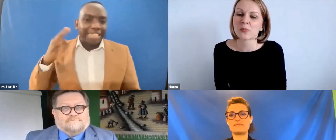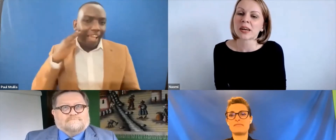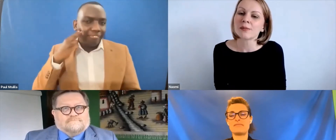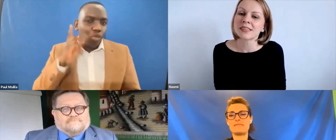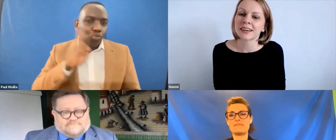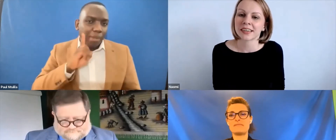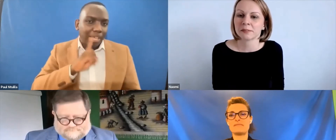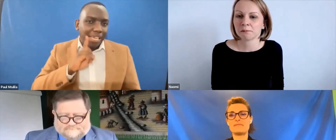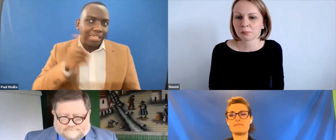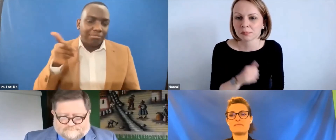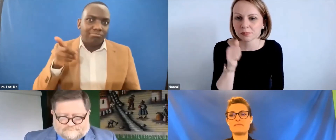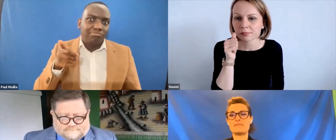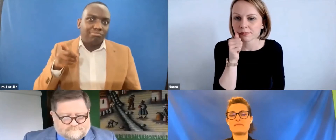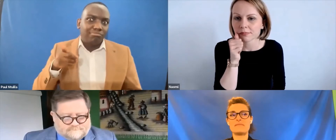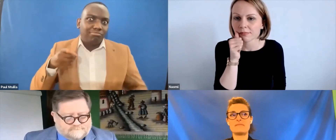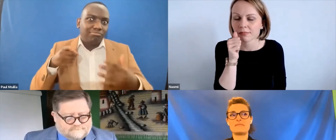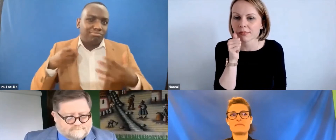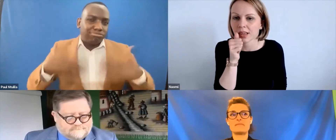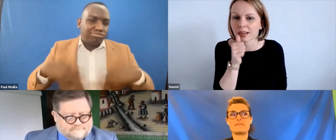So when I was younger,